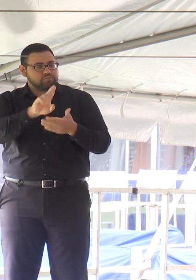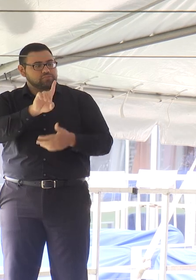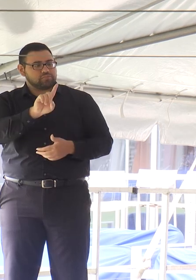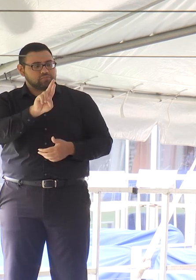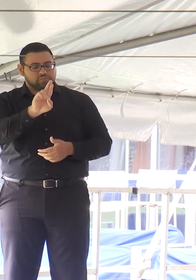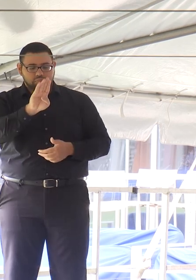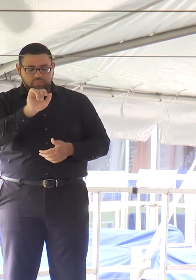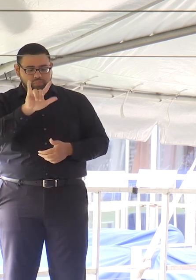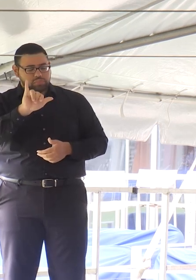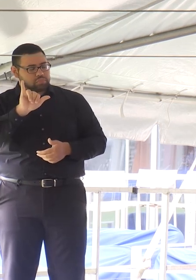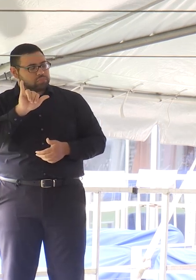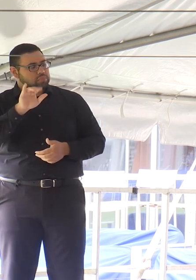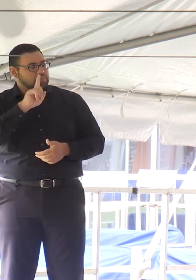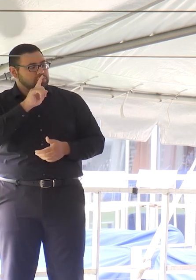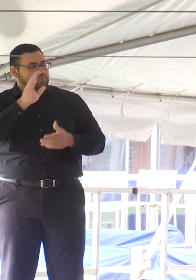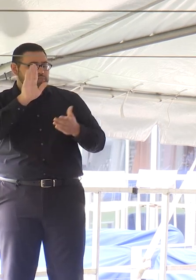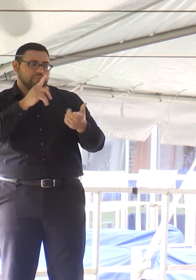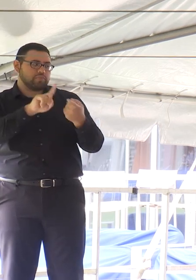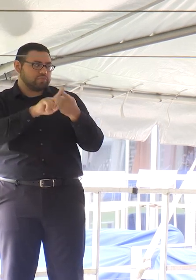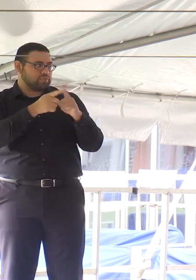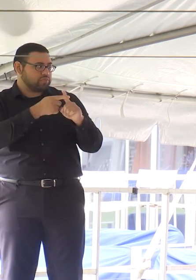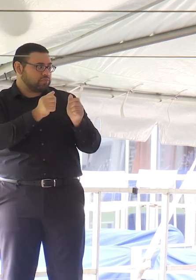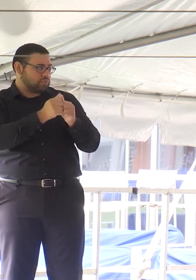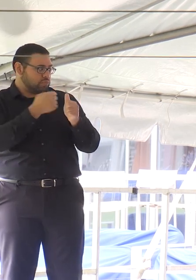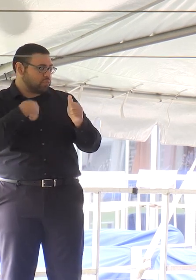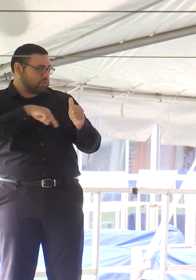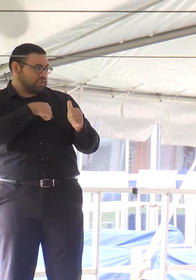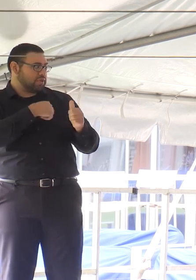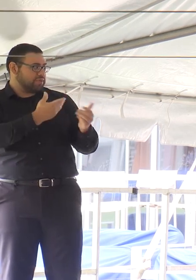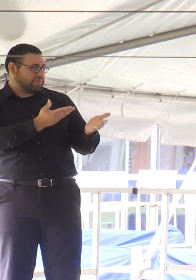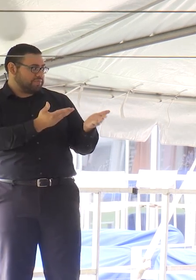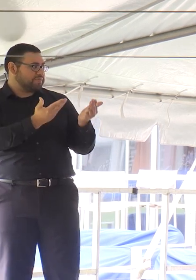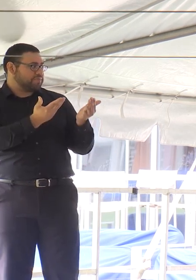Bailey has been such a good friend to us. And